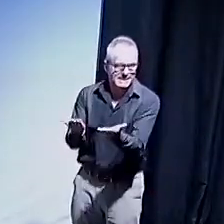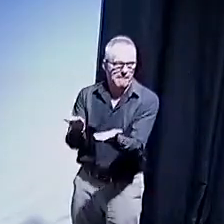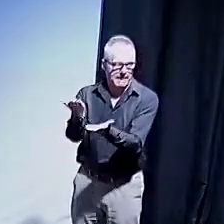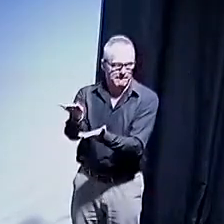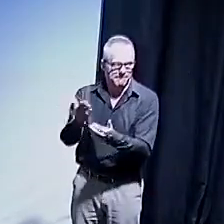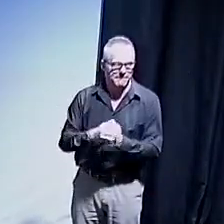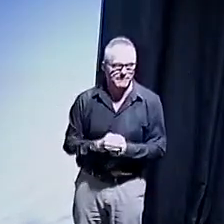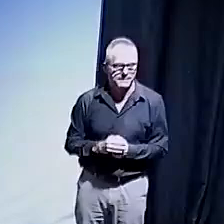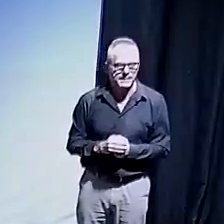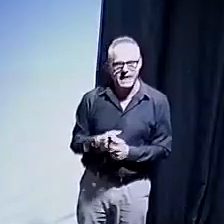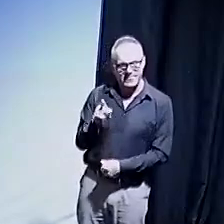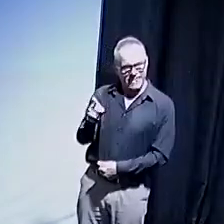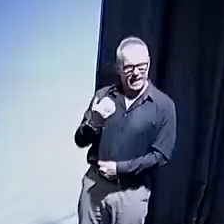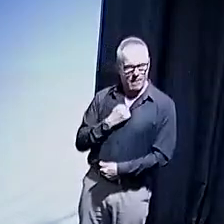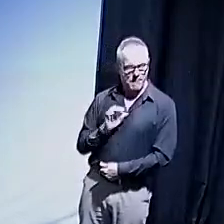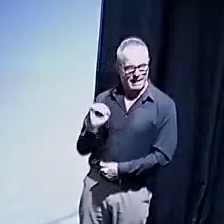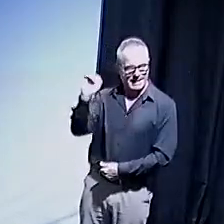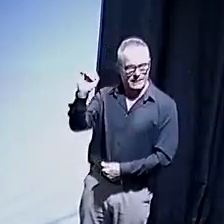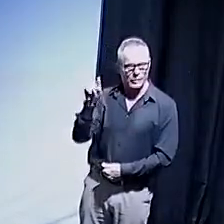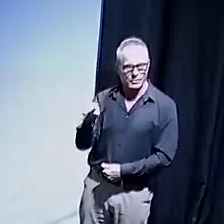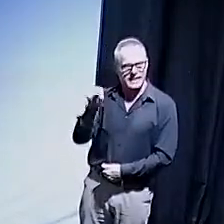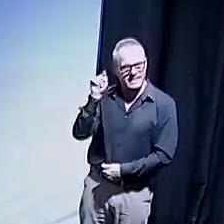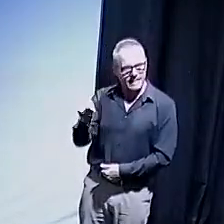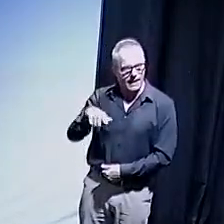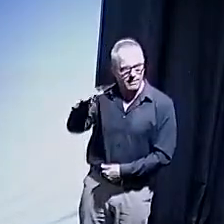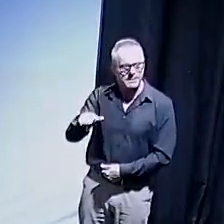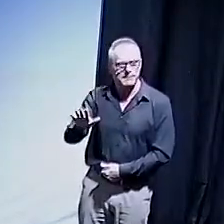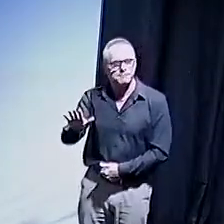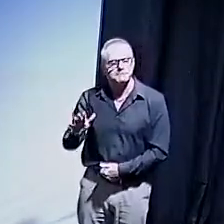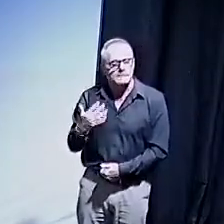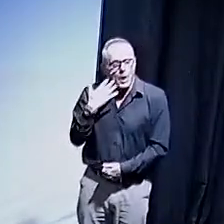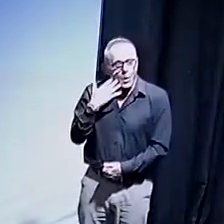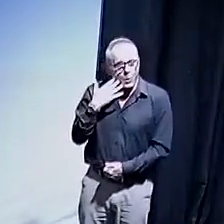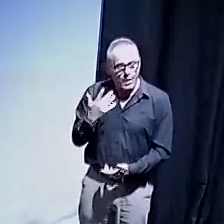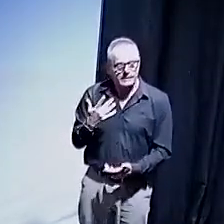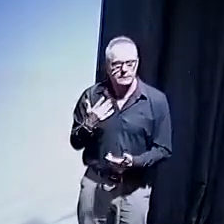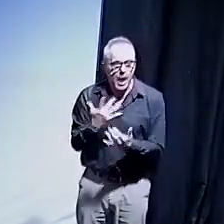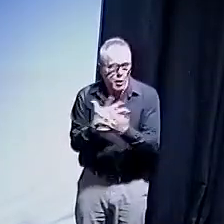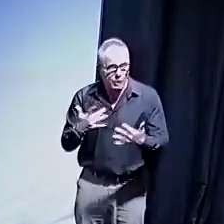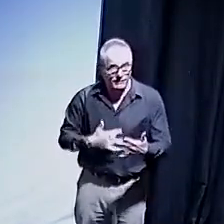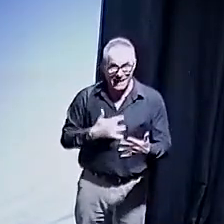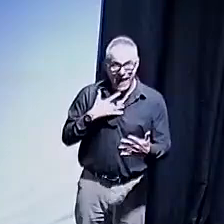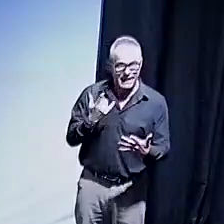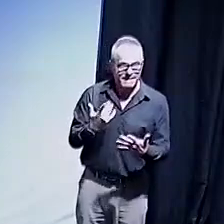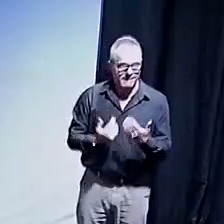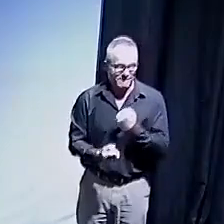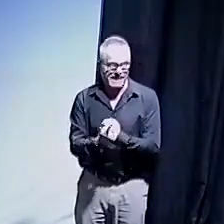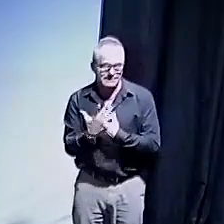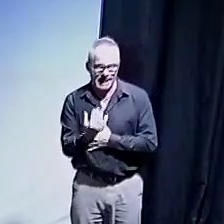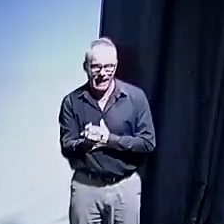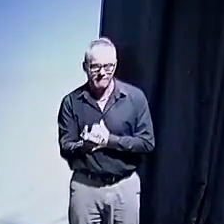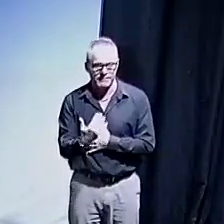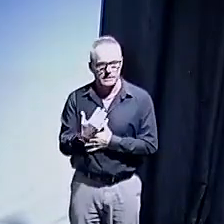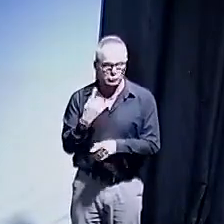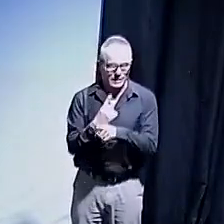and they're my heroes and they're the people that when we do a lot of live events for Talk Art, and when